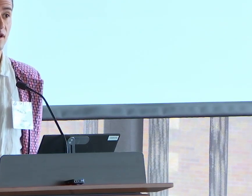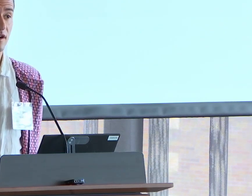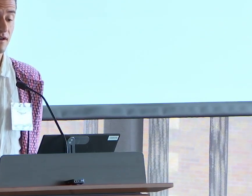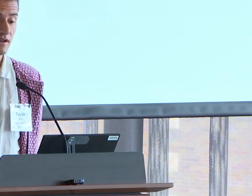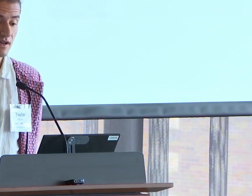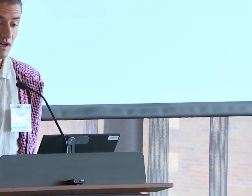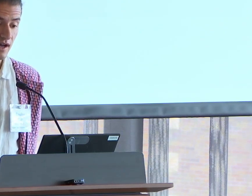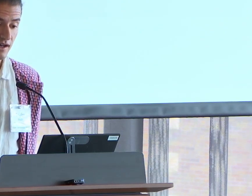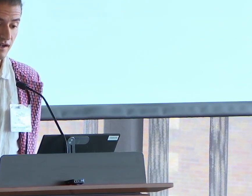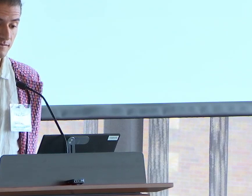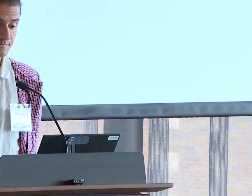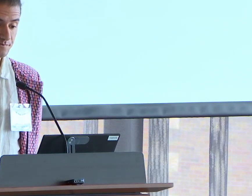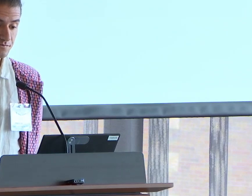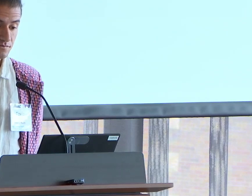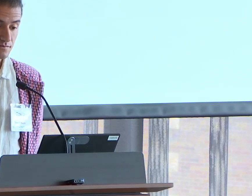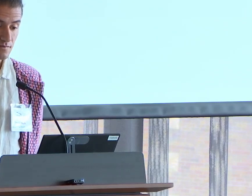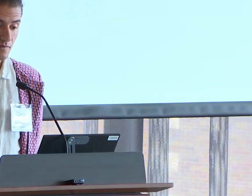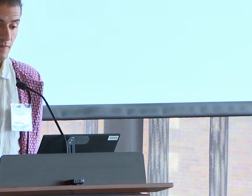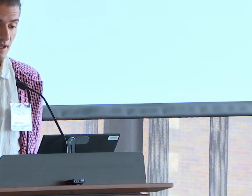things are.